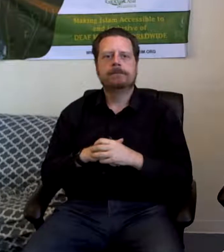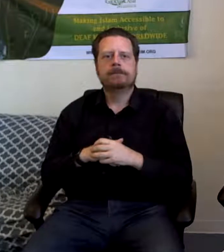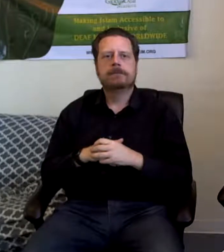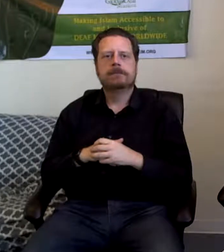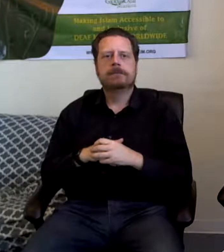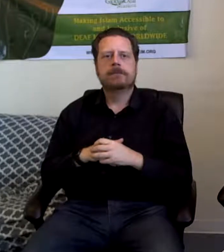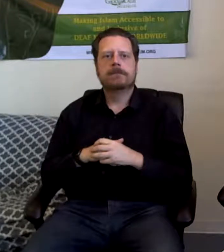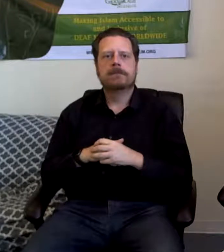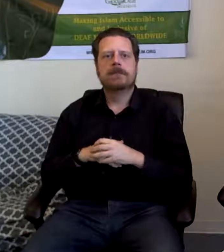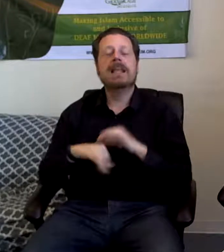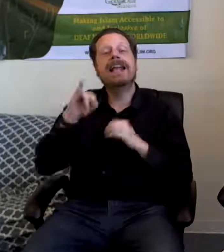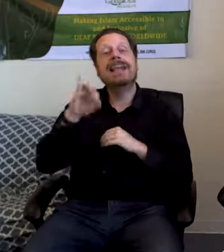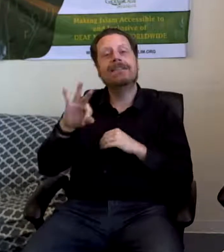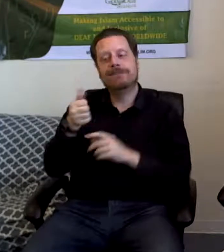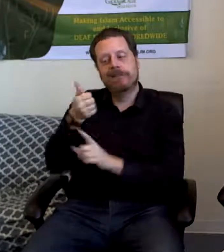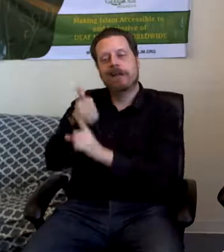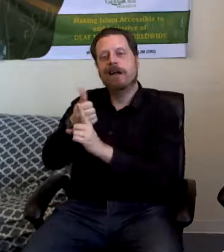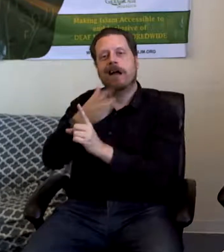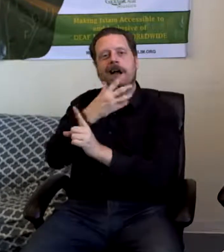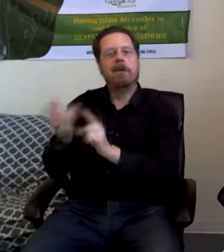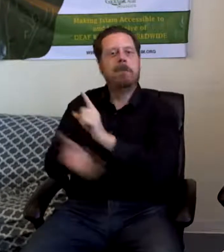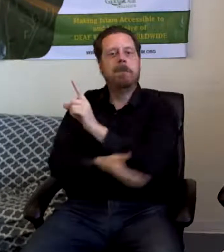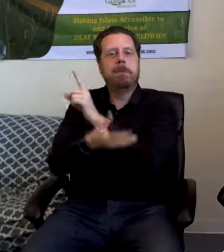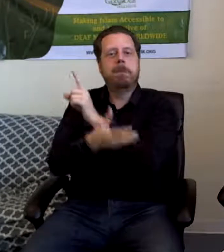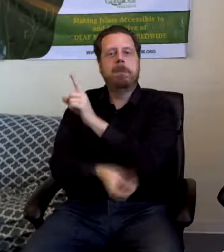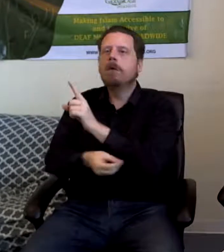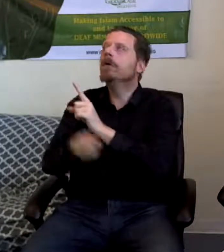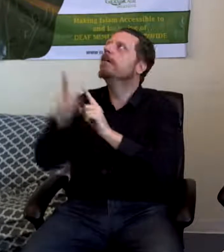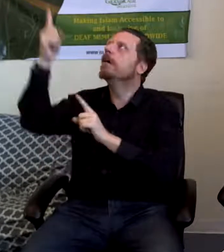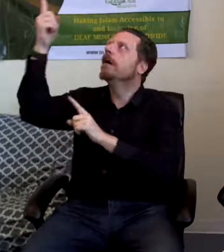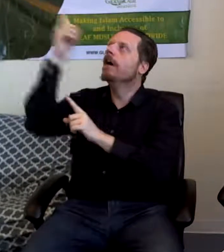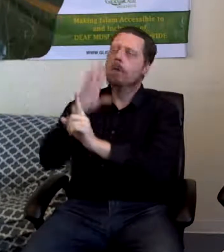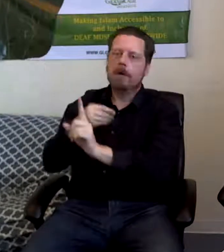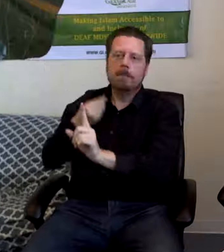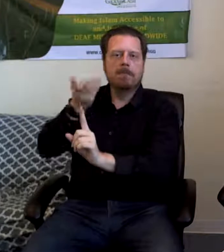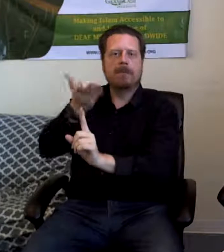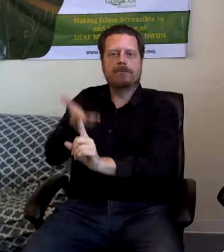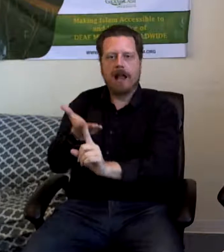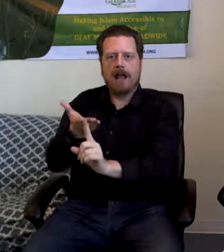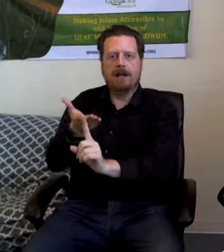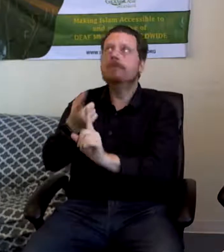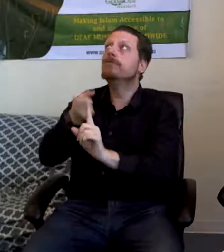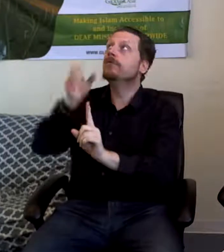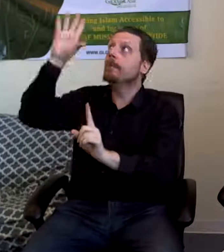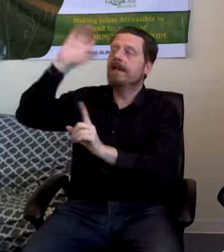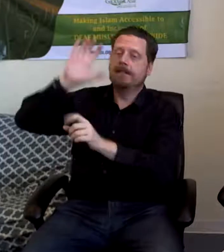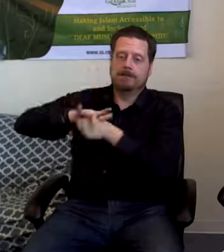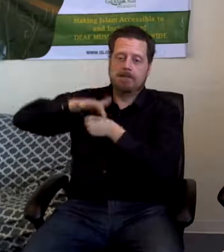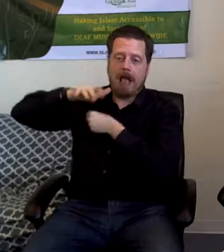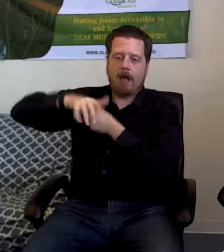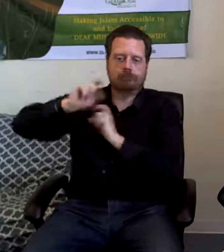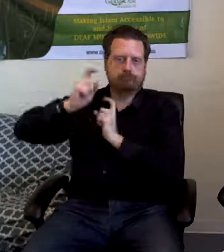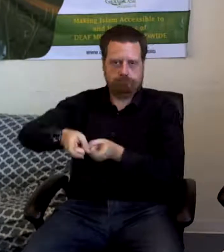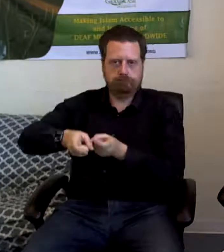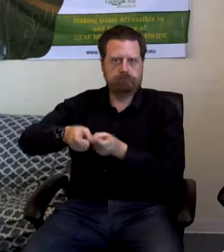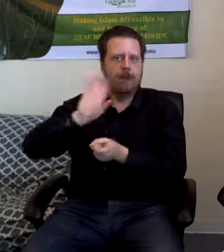And if they are poor, Allah will provide for them from His bounties.